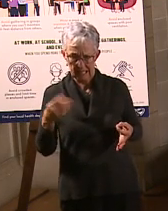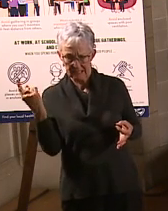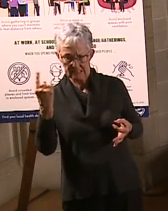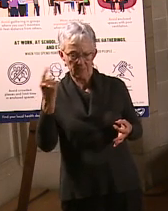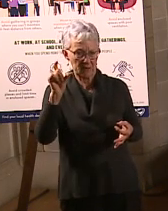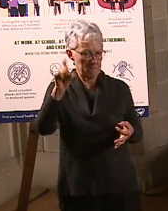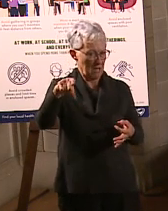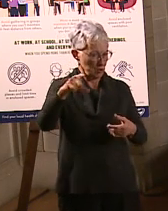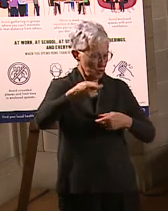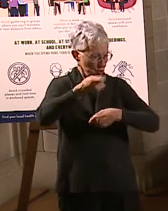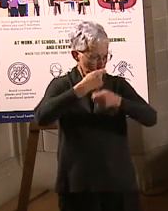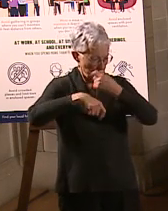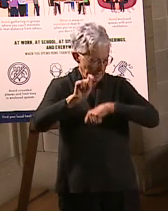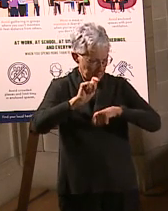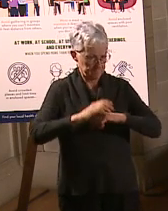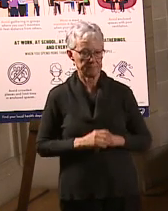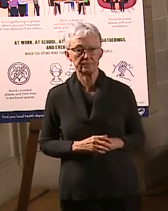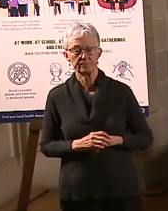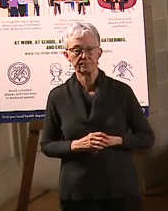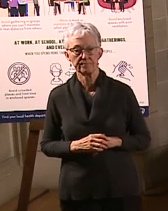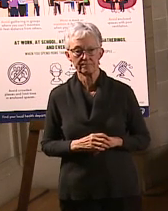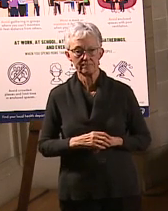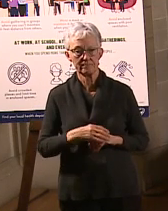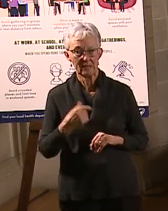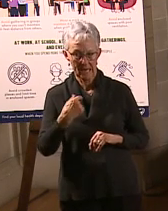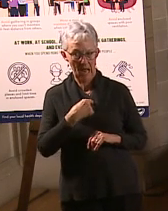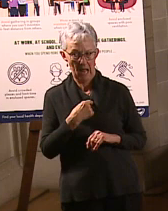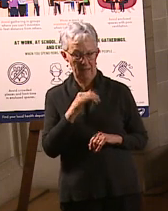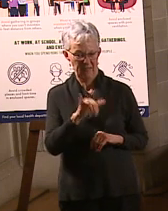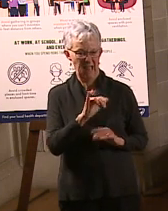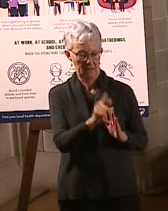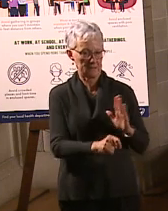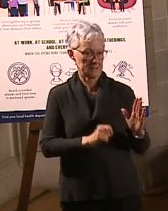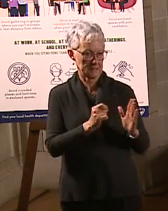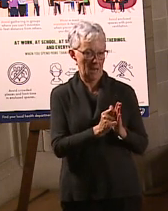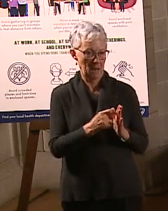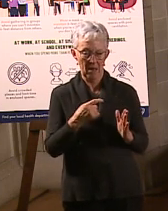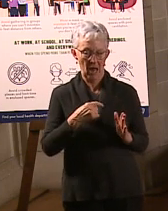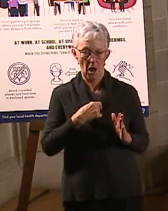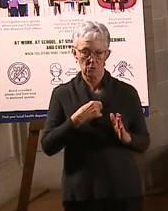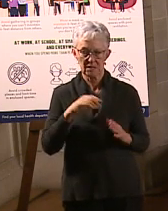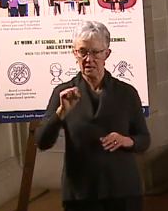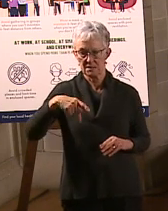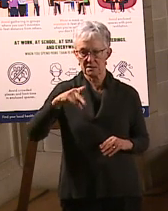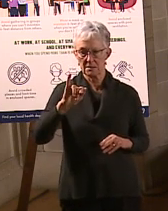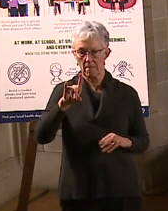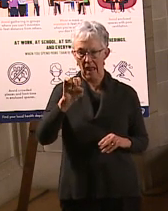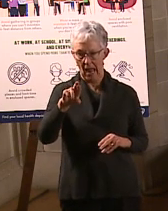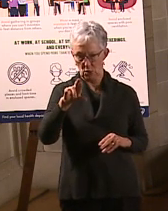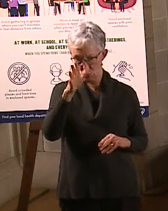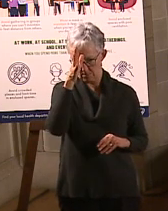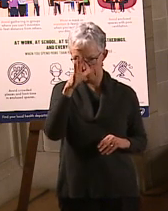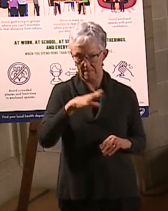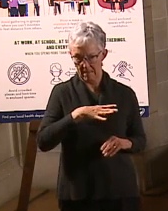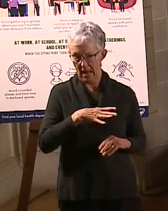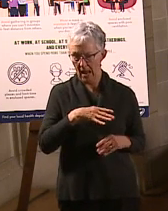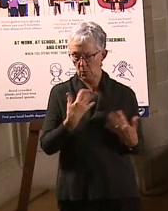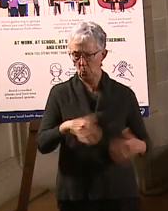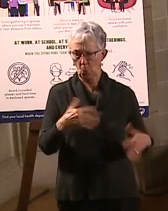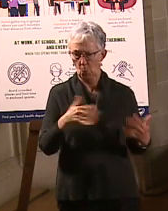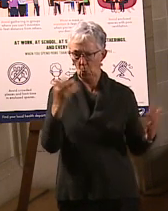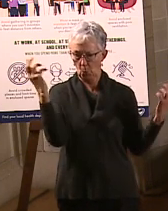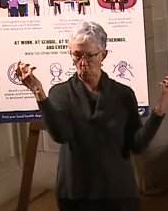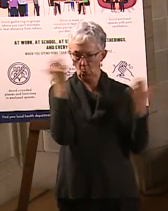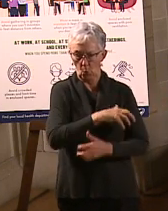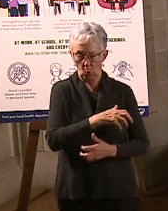superhero fan. I went to school with this really cool Spider-Man shirt, and a couple of kids came up to me and were saying really, really nasty things, and the